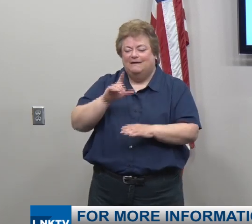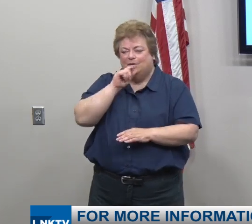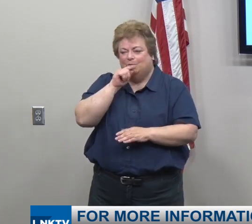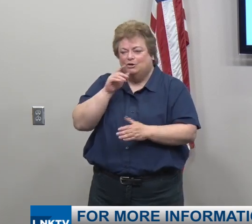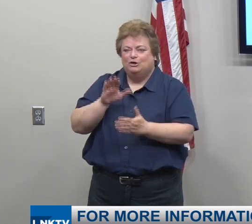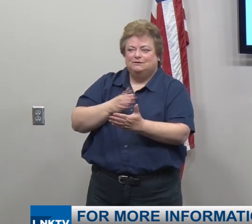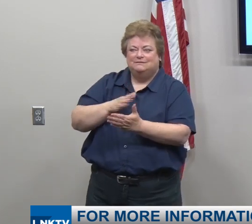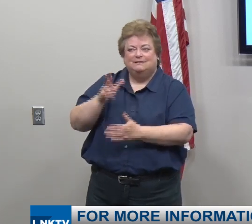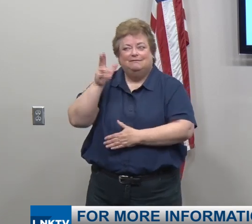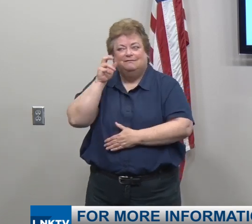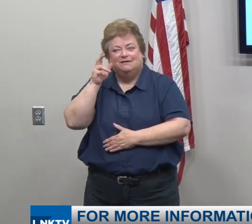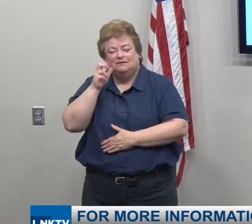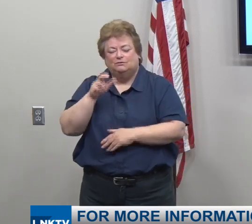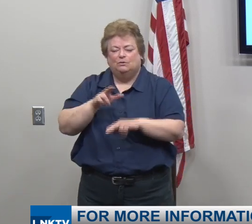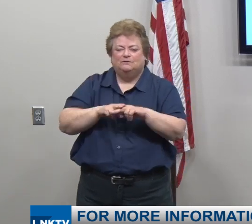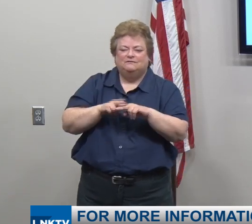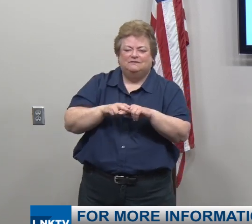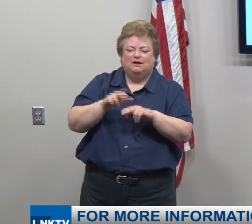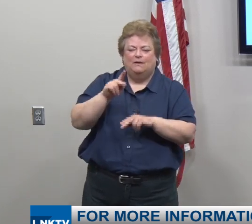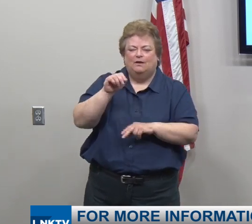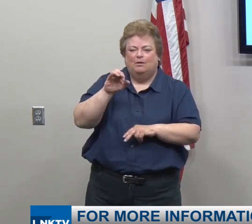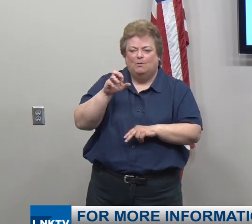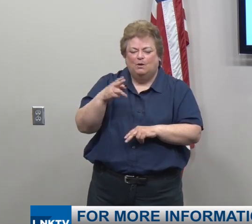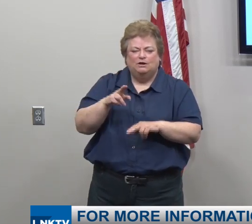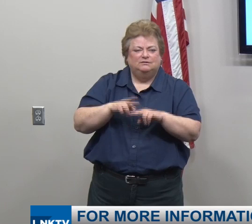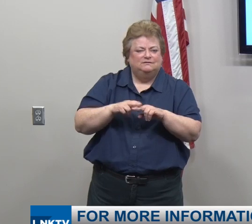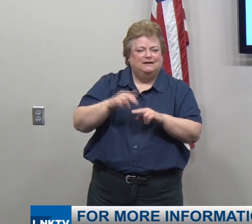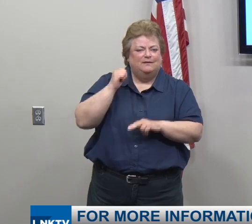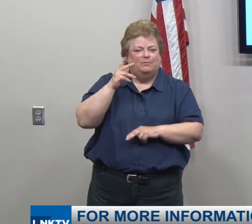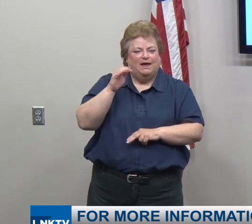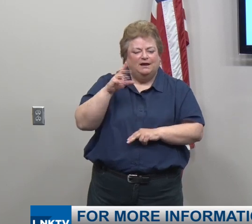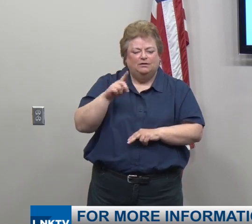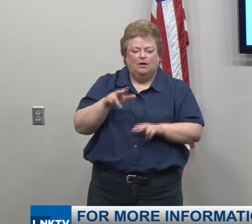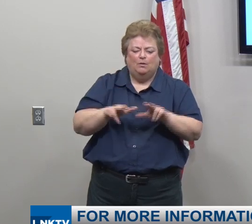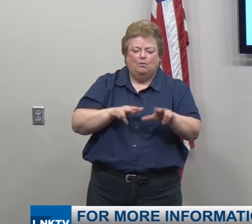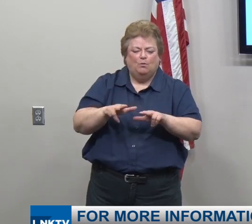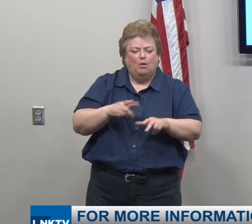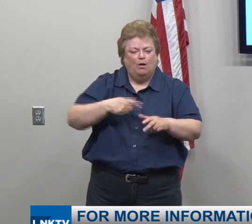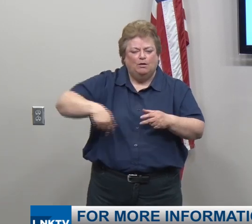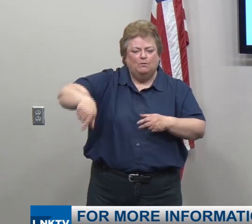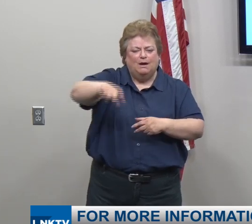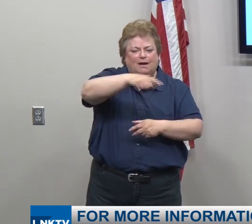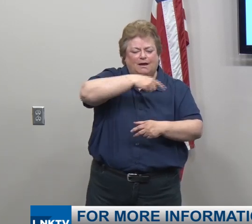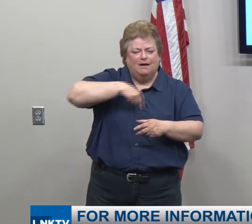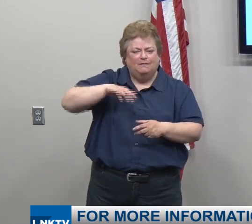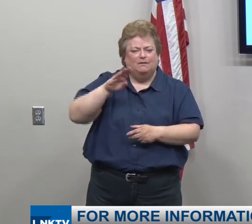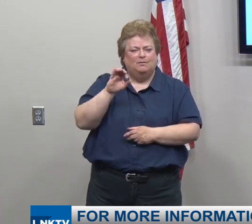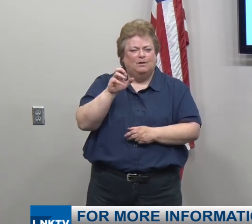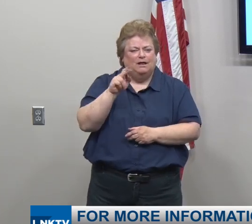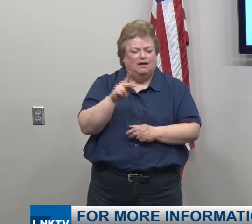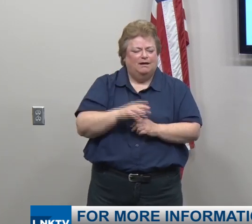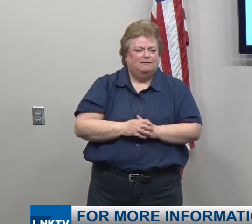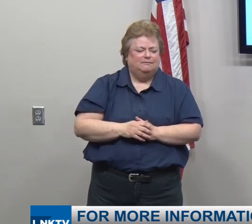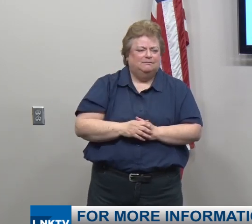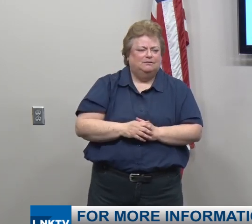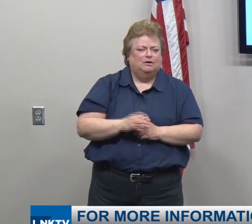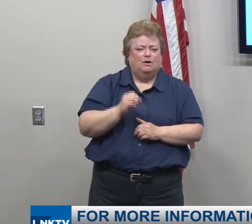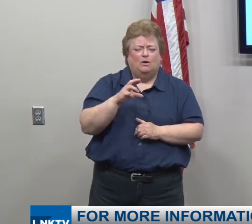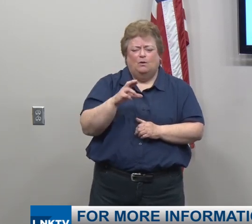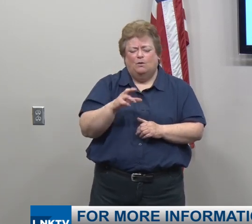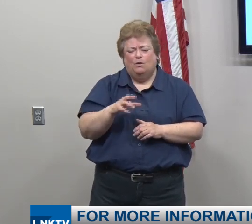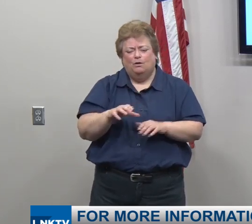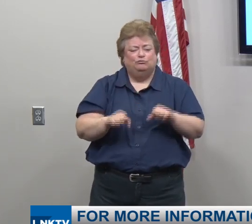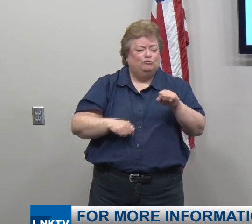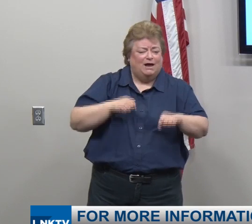room, or you can sit on your porch, go to your backyard, or take a walk around the block. Even if you're able to ride